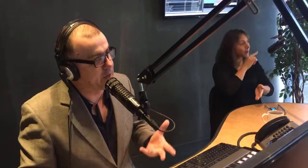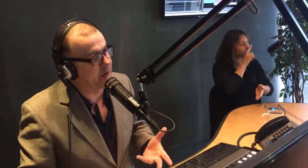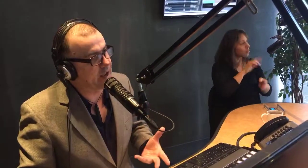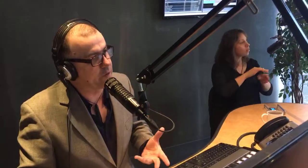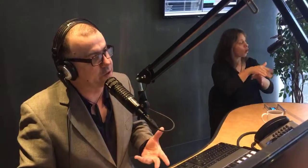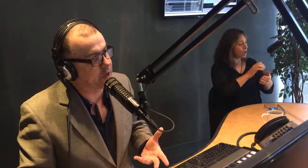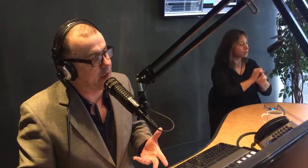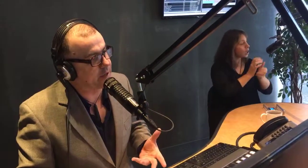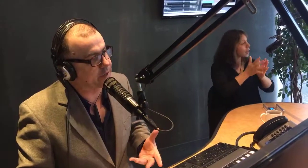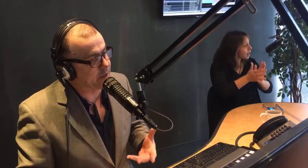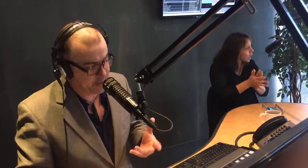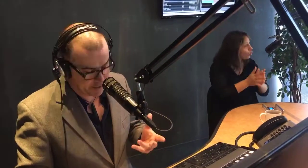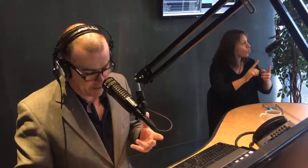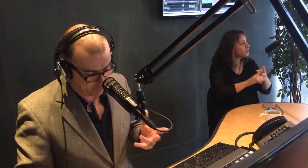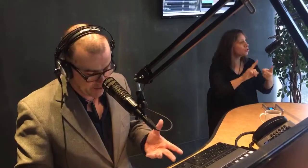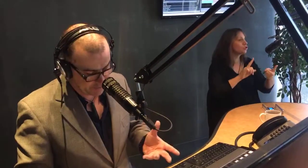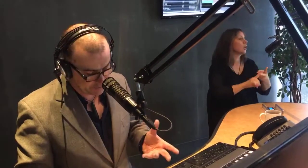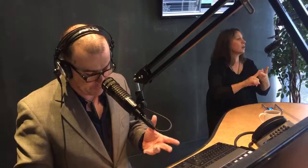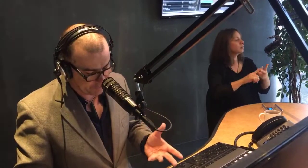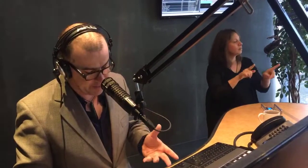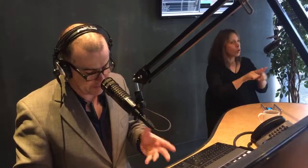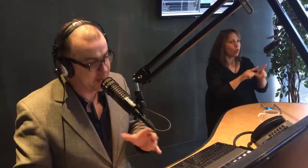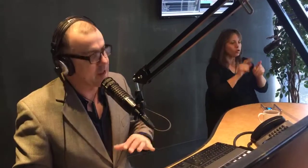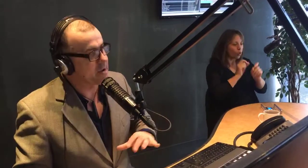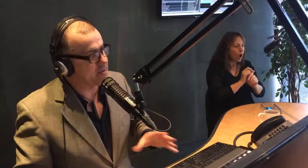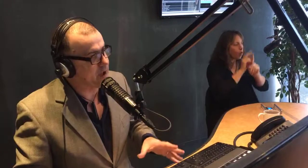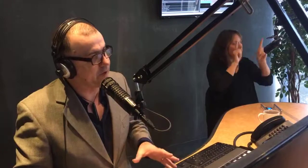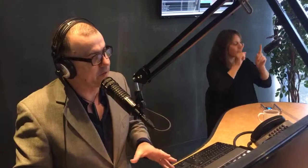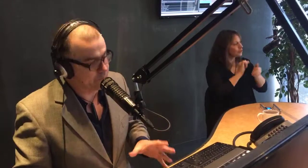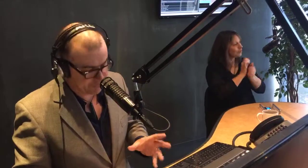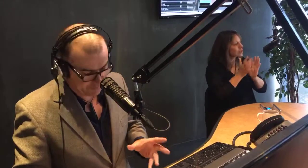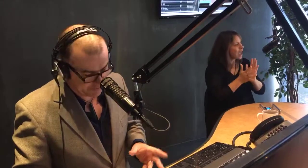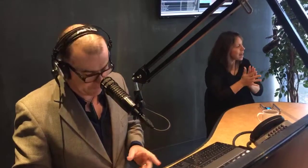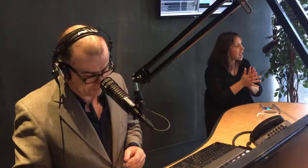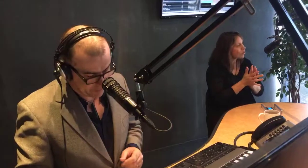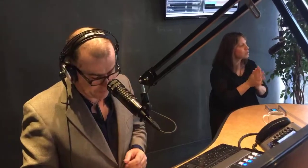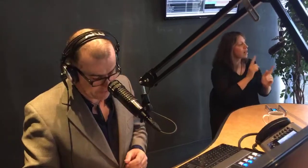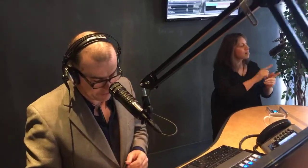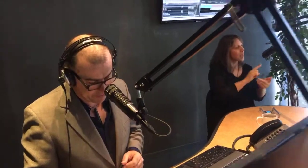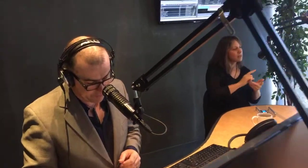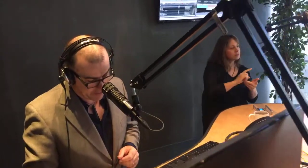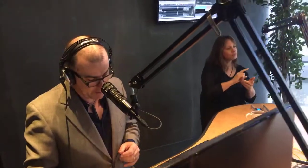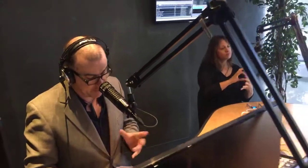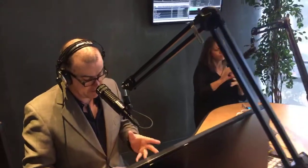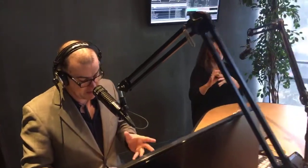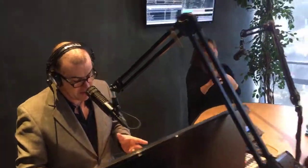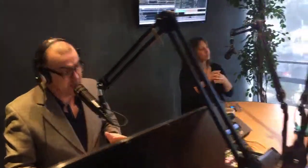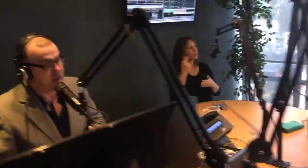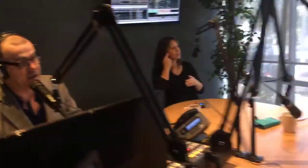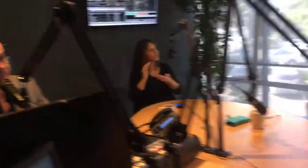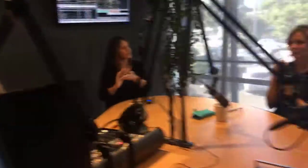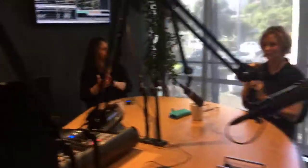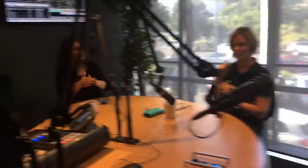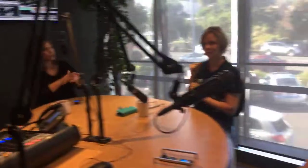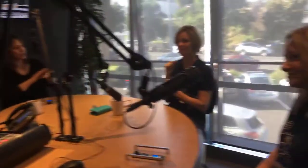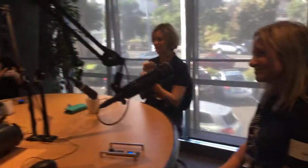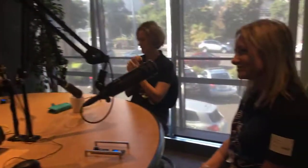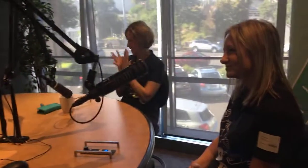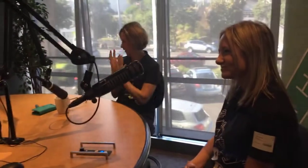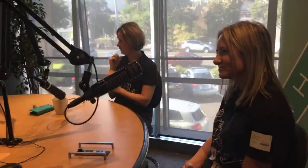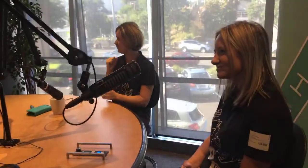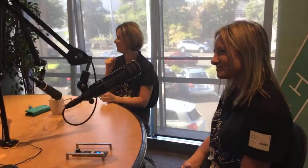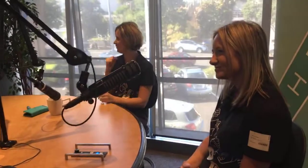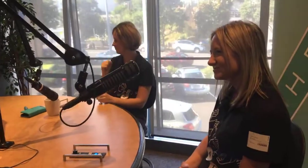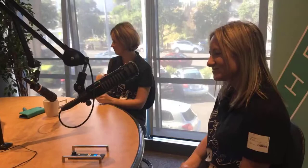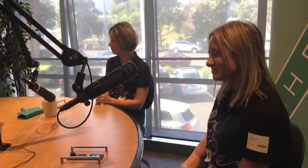of sign language and awareness of that, and partnering with the deaf community. So Jaime from Merge,